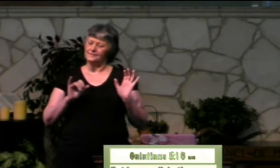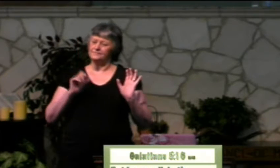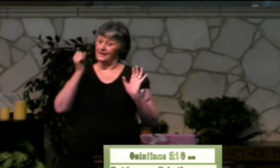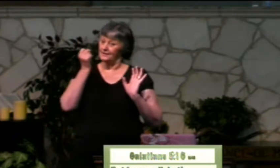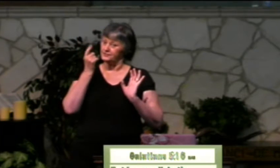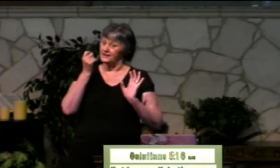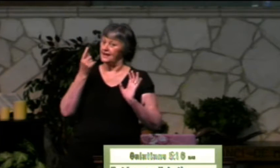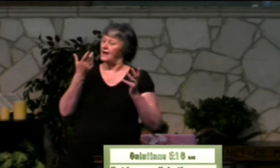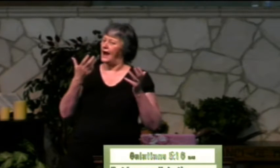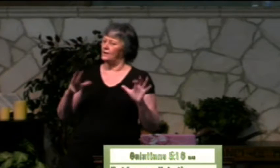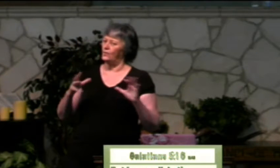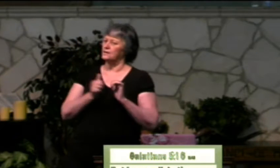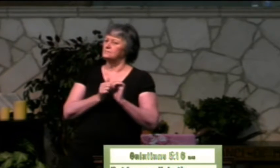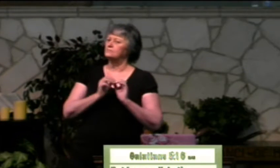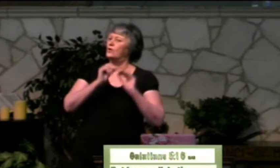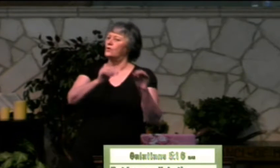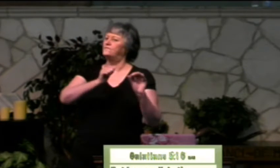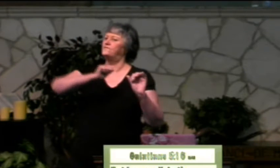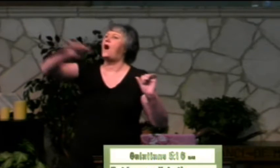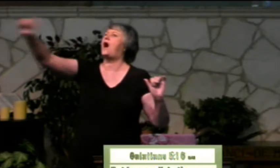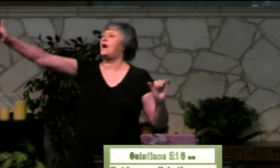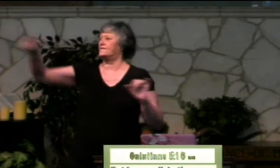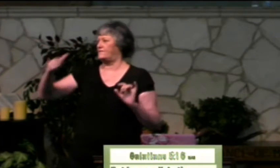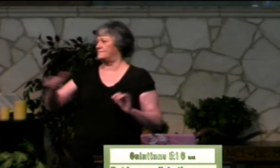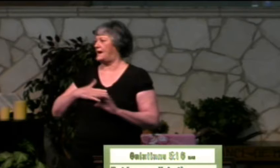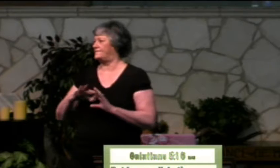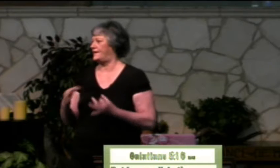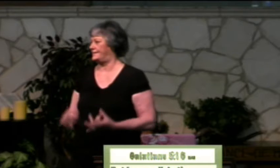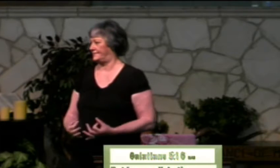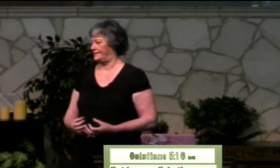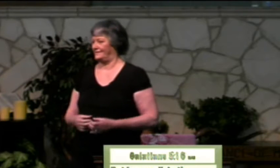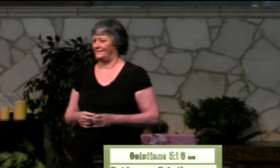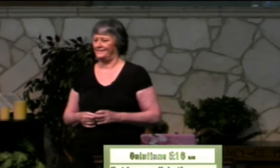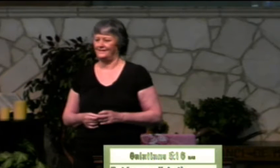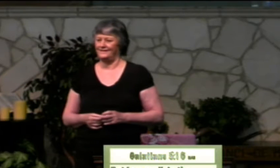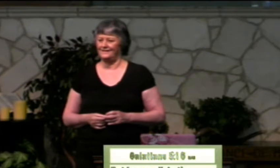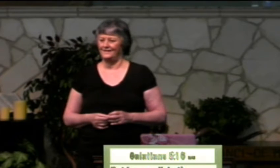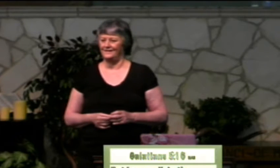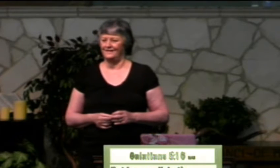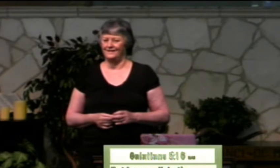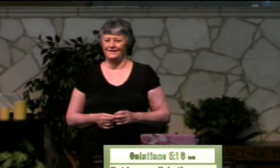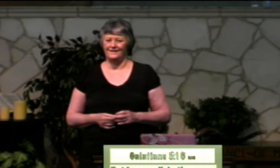"But understand, I don't want to move far from my family."